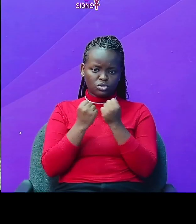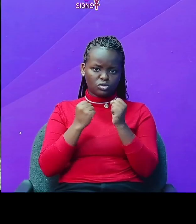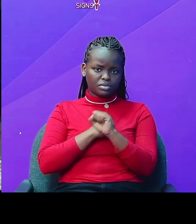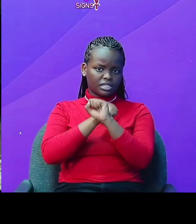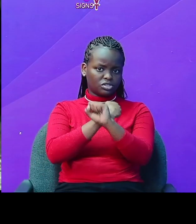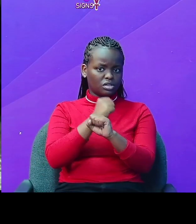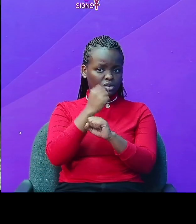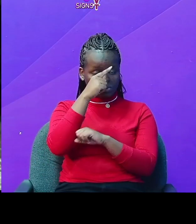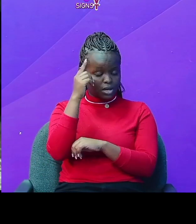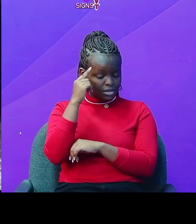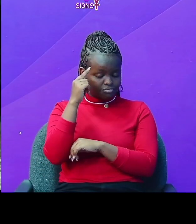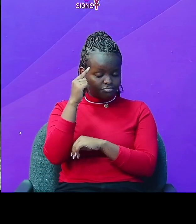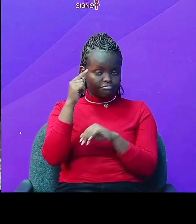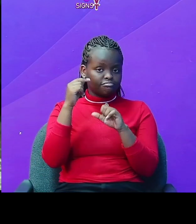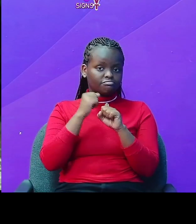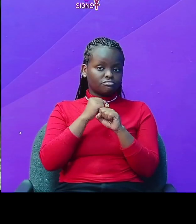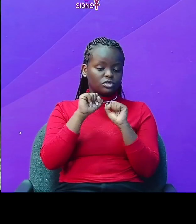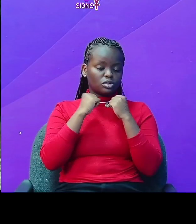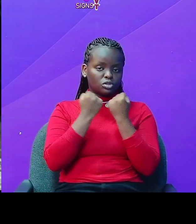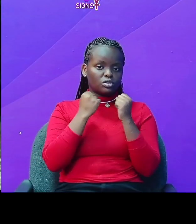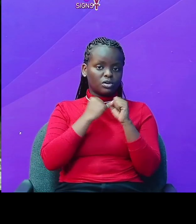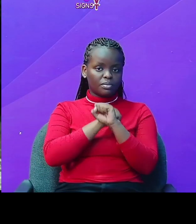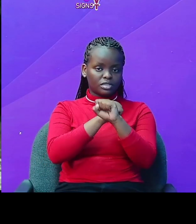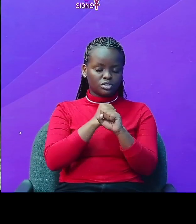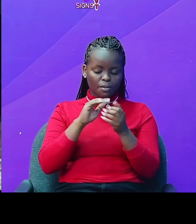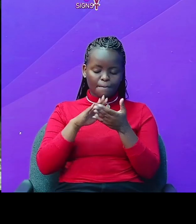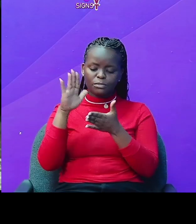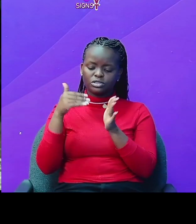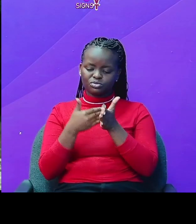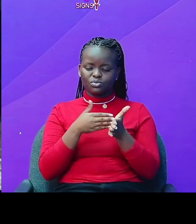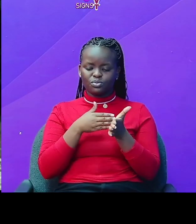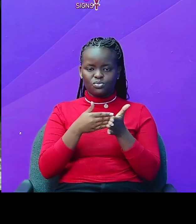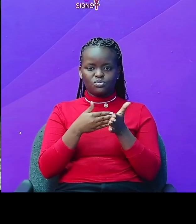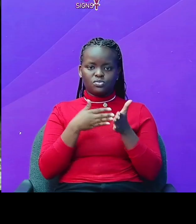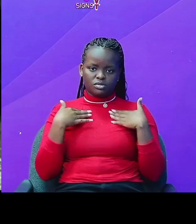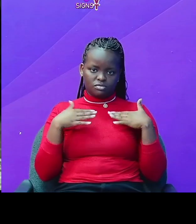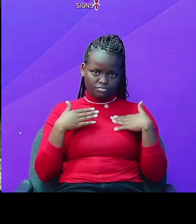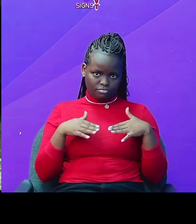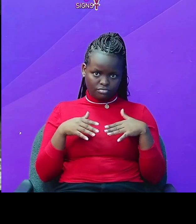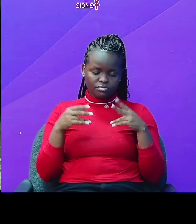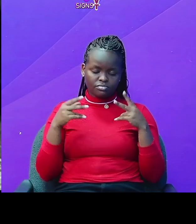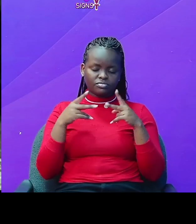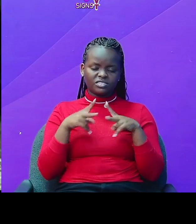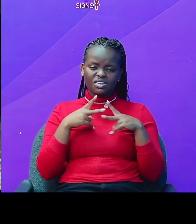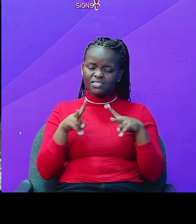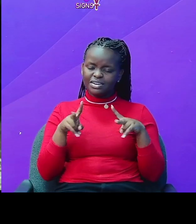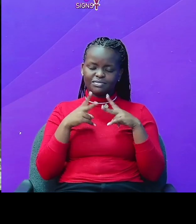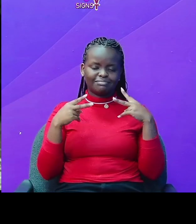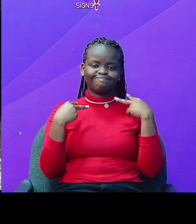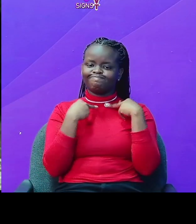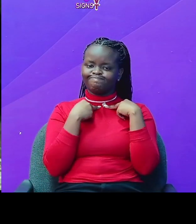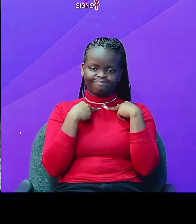social protection is actually focused on the most vulnerable, is actually for those that are really struggling. And as I